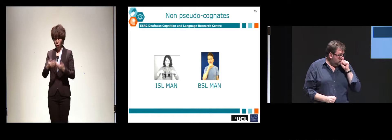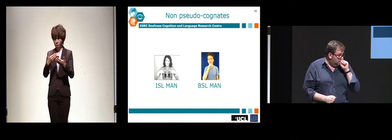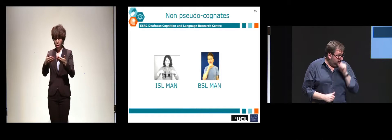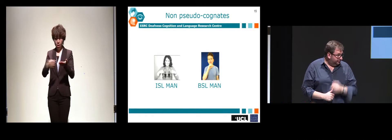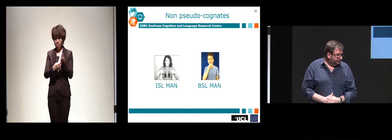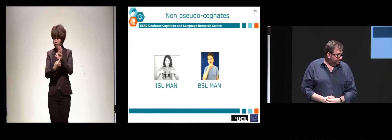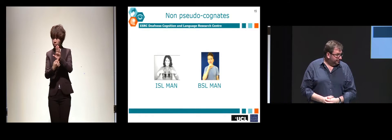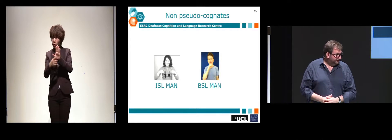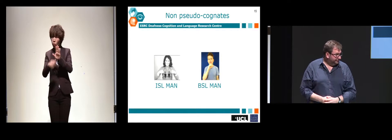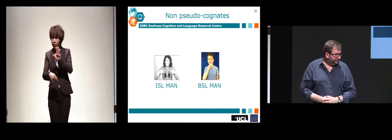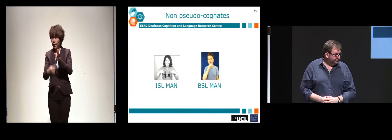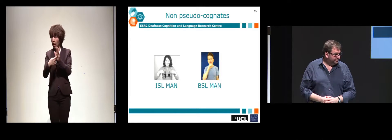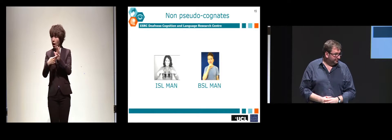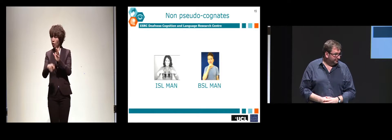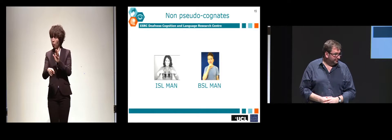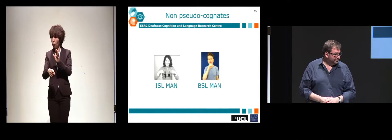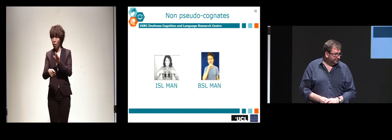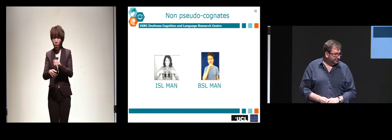different languages?